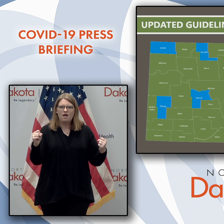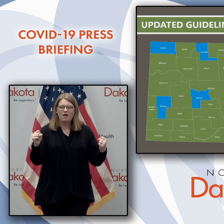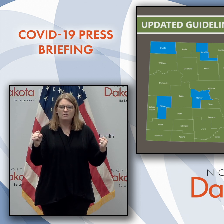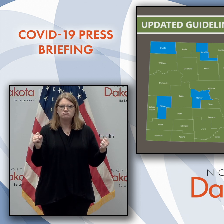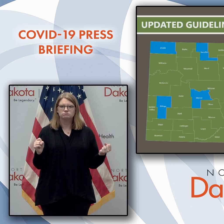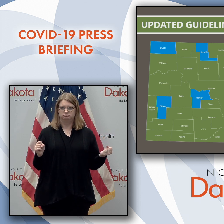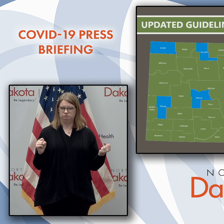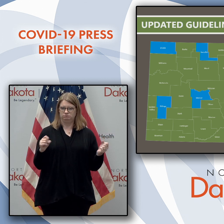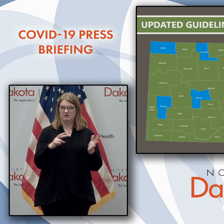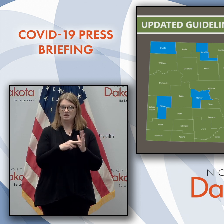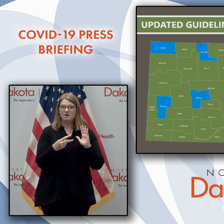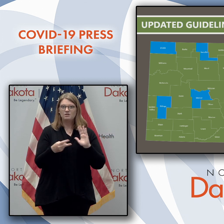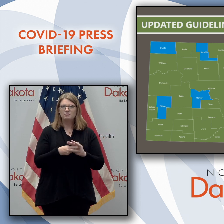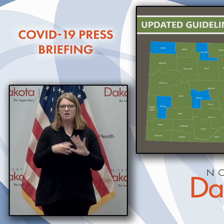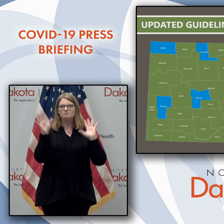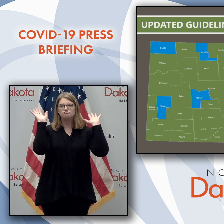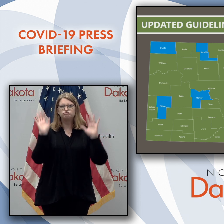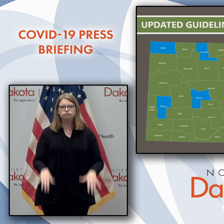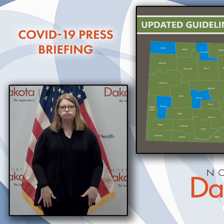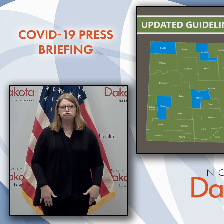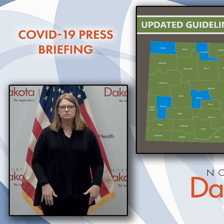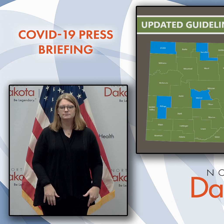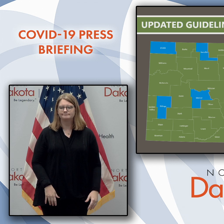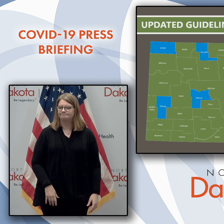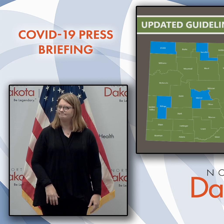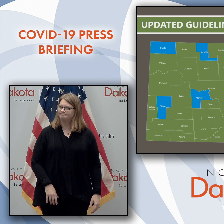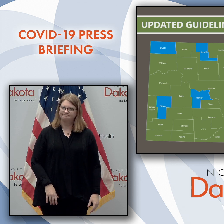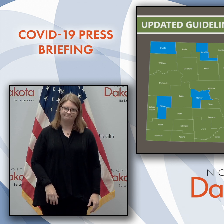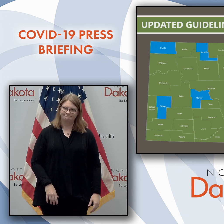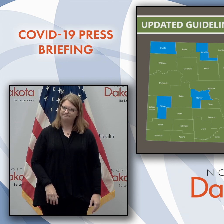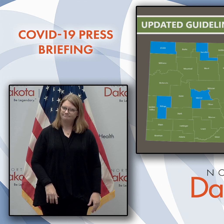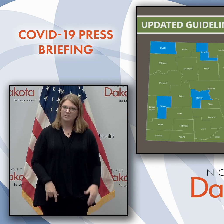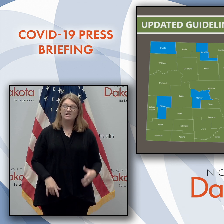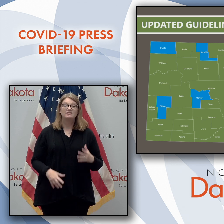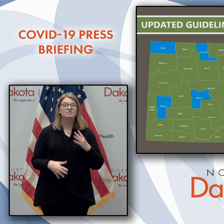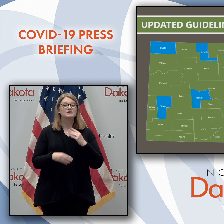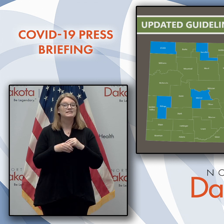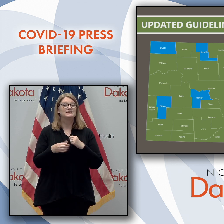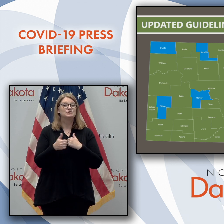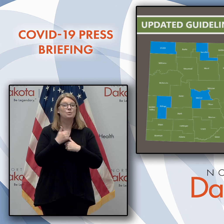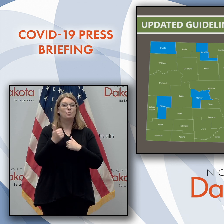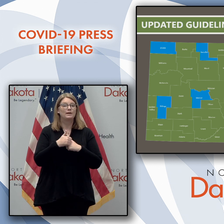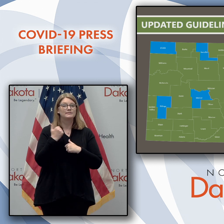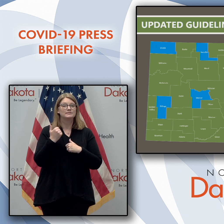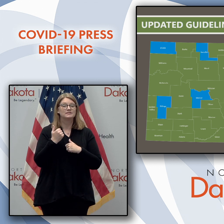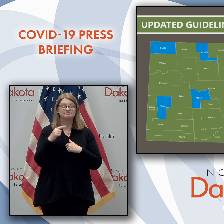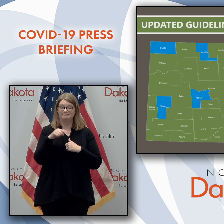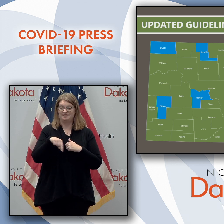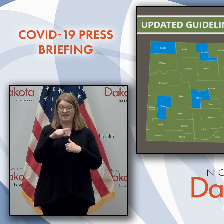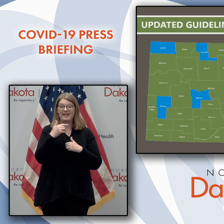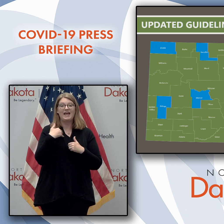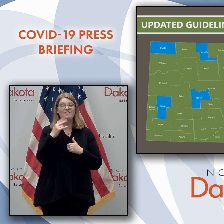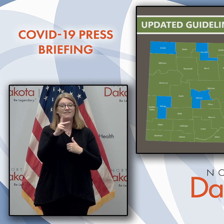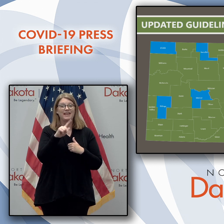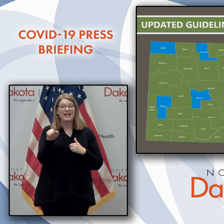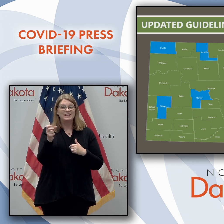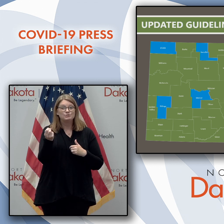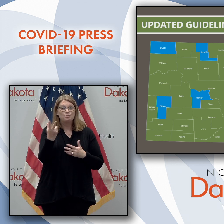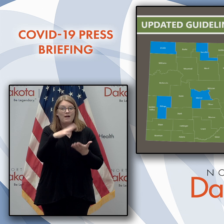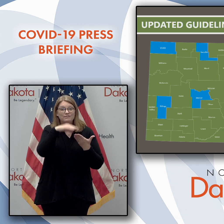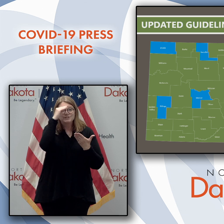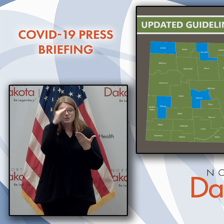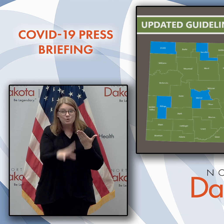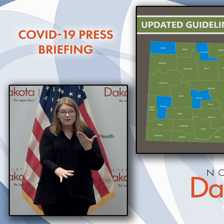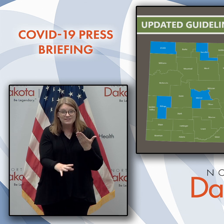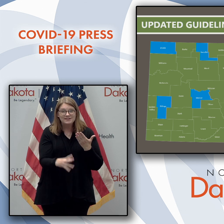mean that you should become complacent. There is additional risk in each of these counties. Have K-12 students that are returning to school, which creates